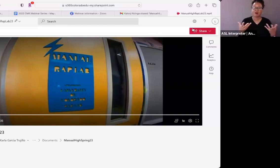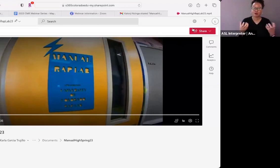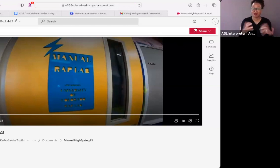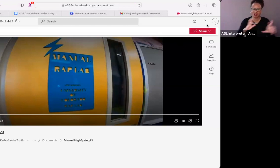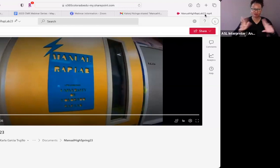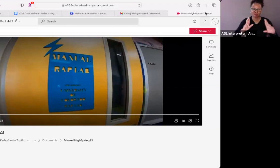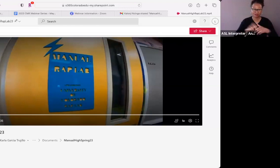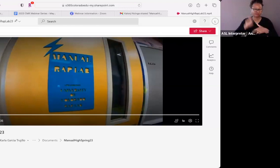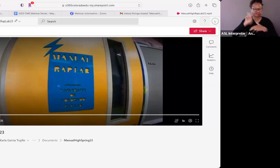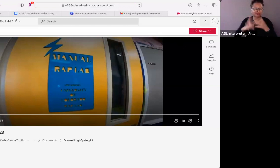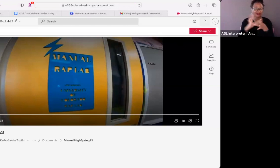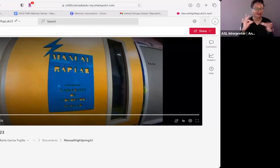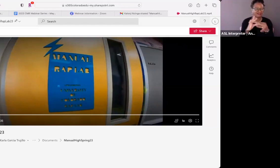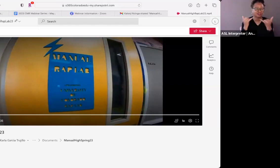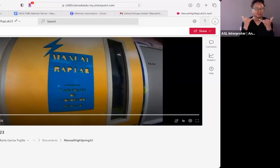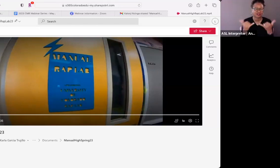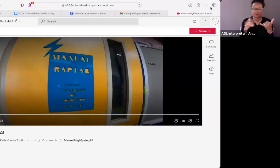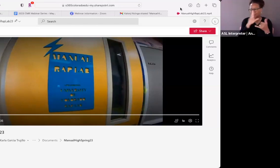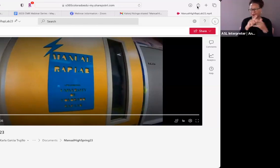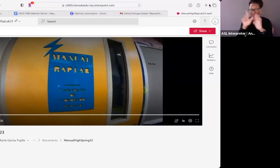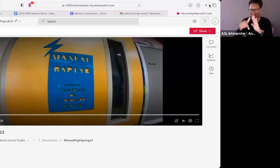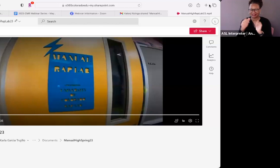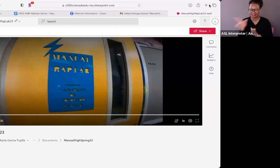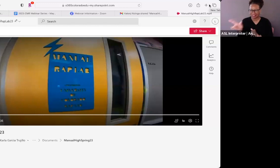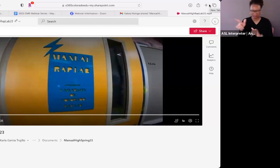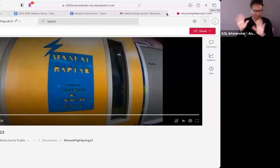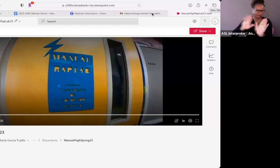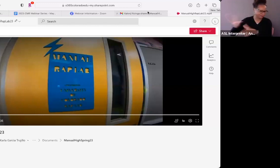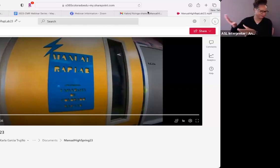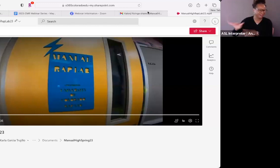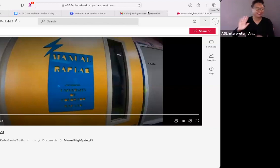get into this conversation. Okay, let's do it. All